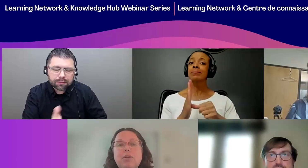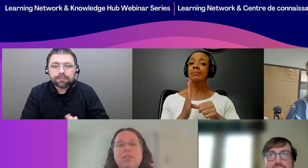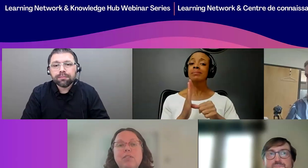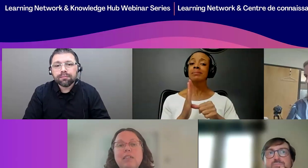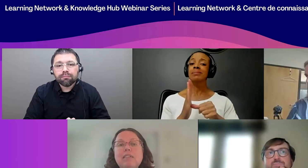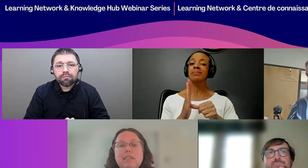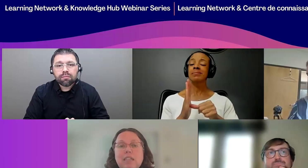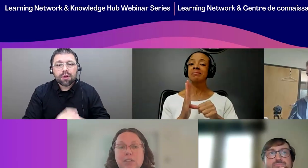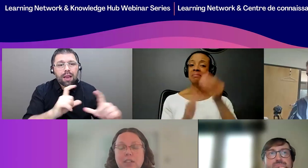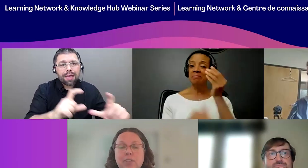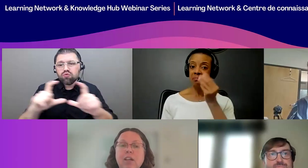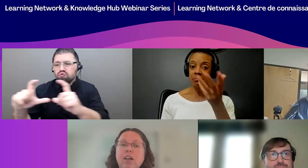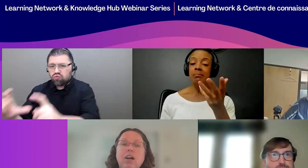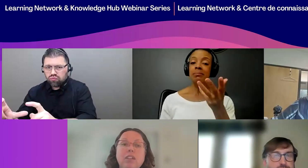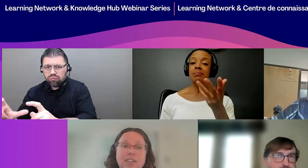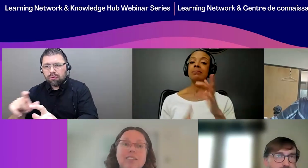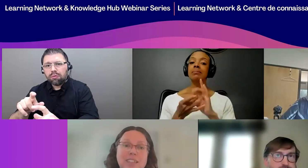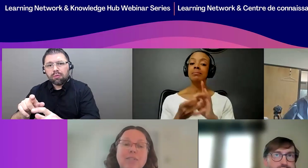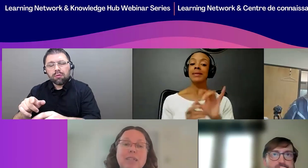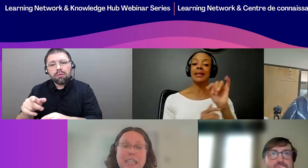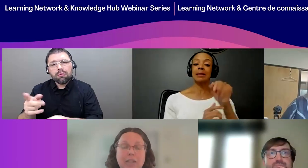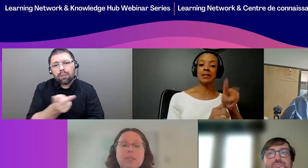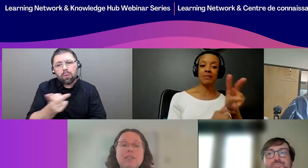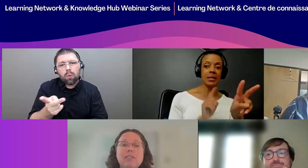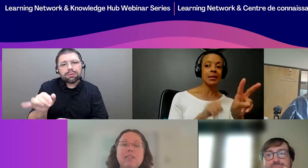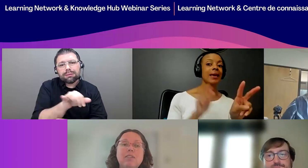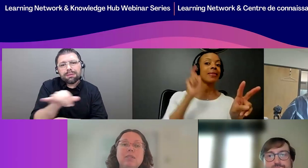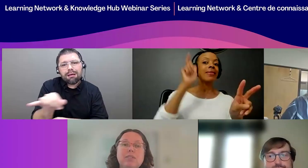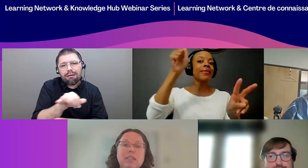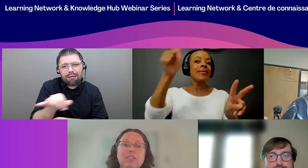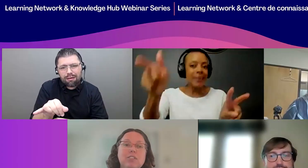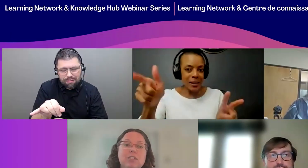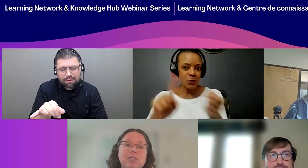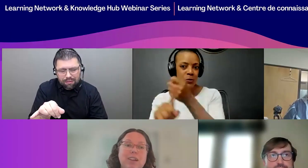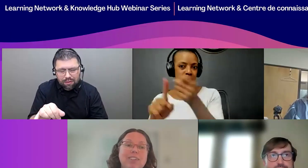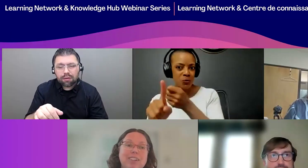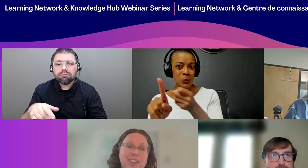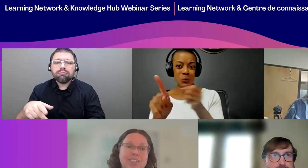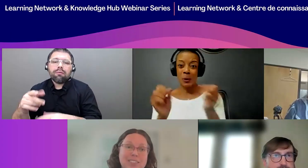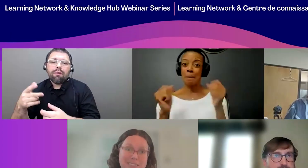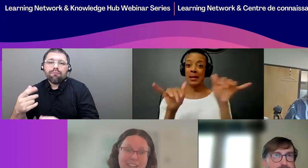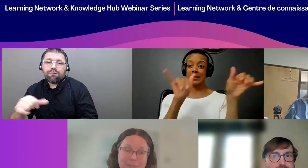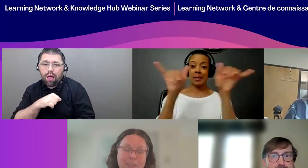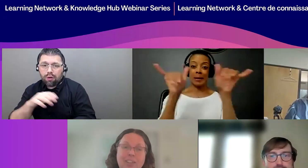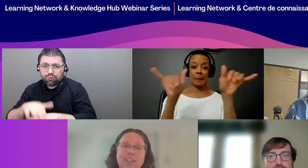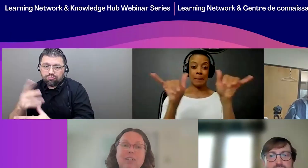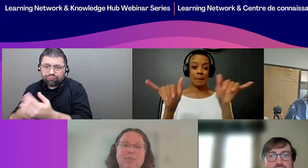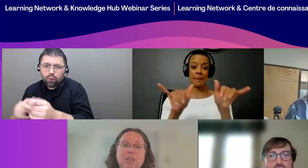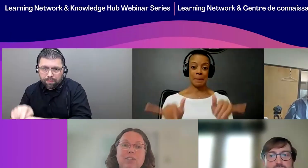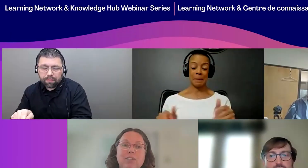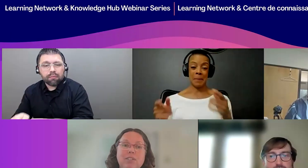about intimate partner violence in later life. A lot of the same dynamics in relationships are the